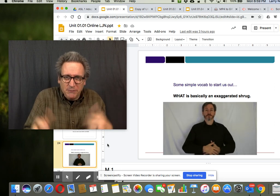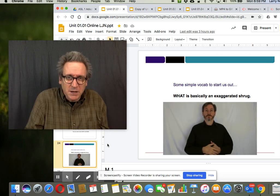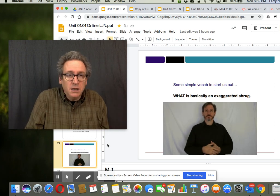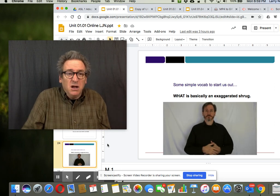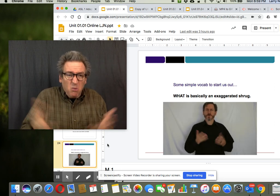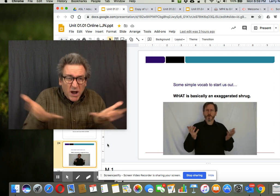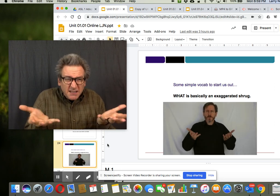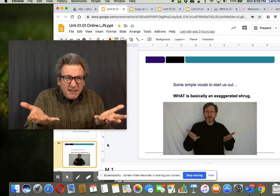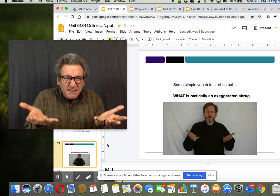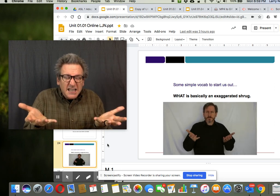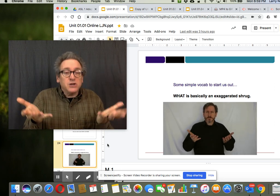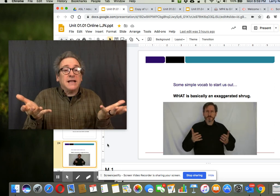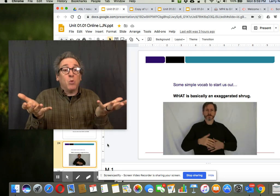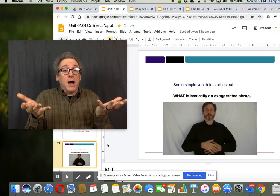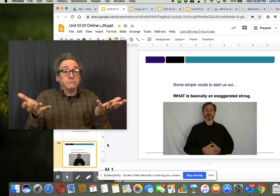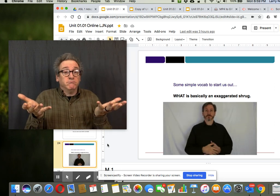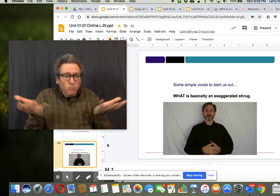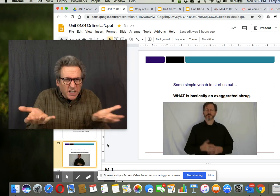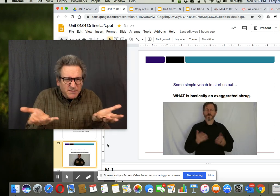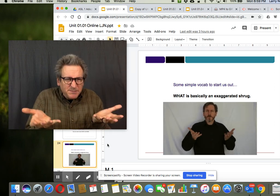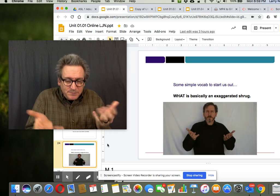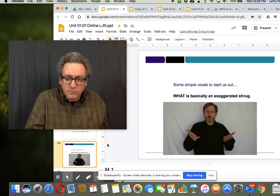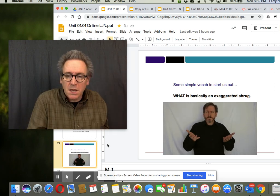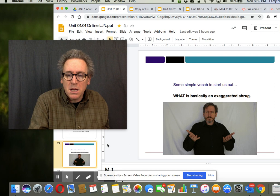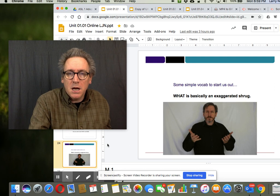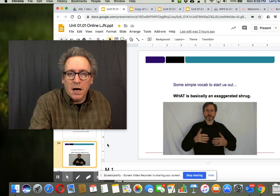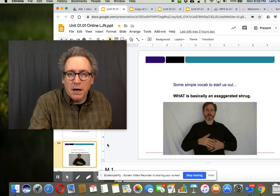Shawn. What? So that's what.